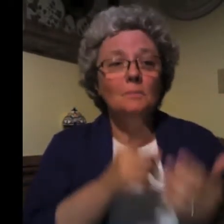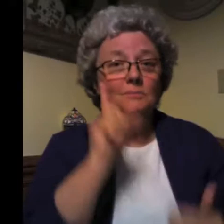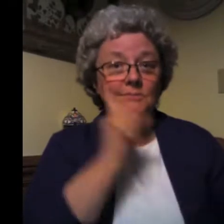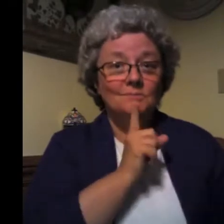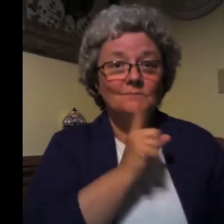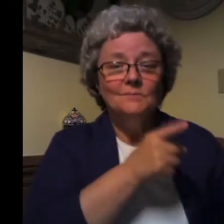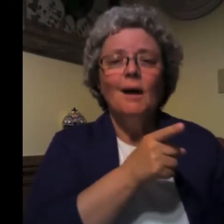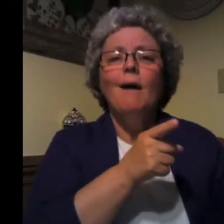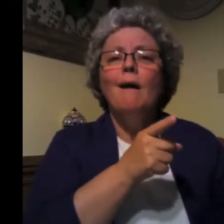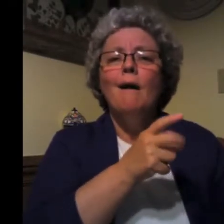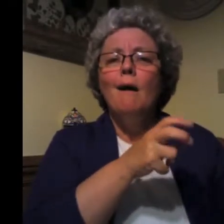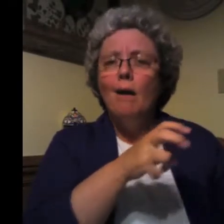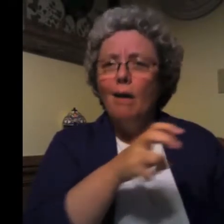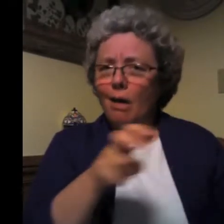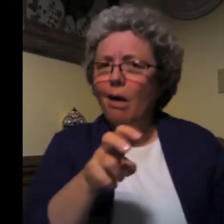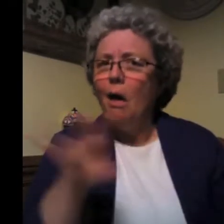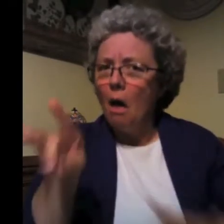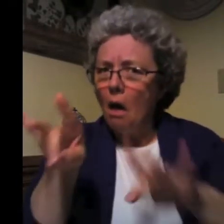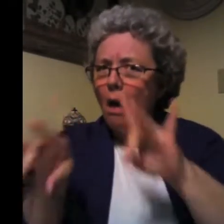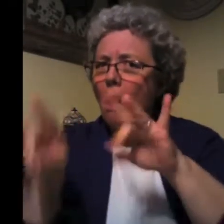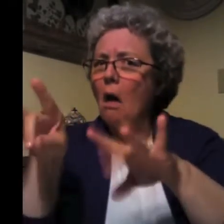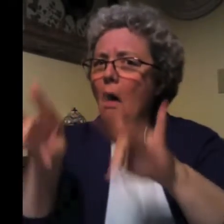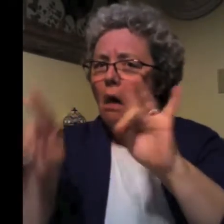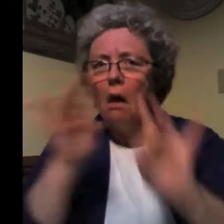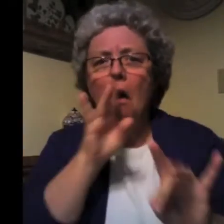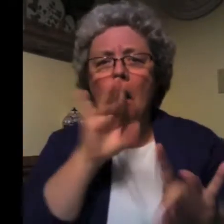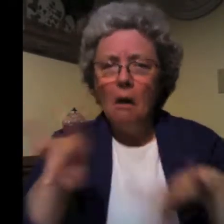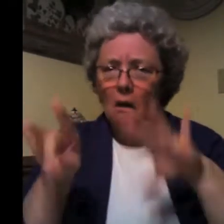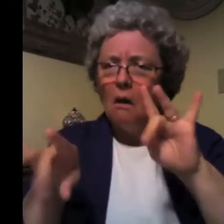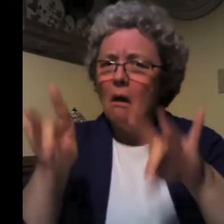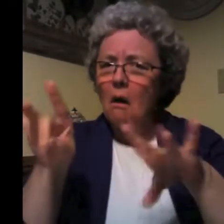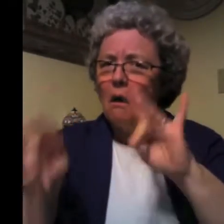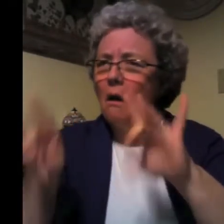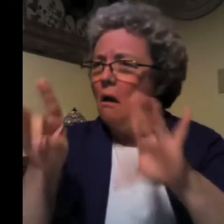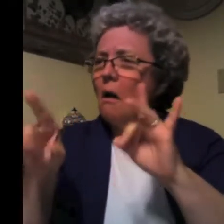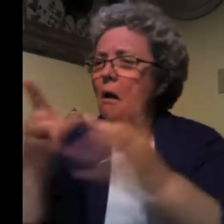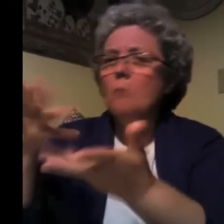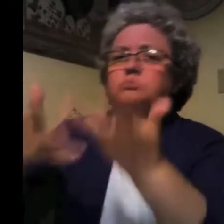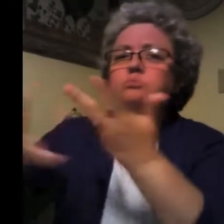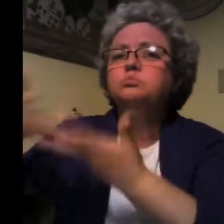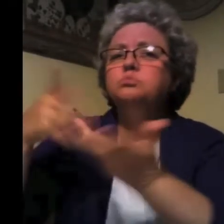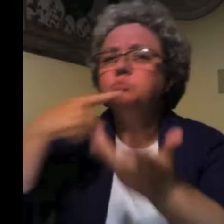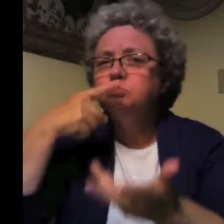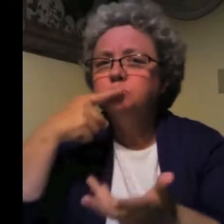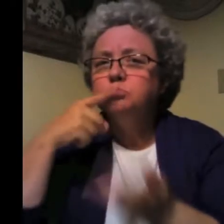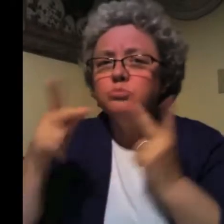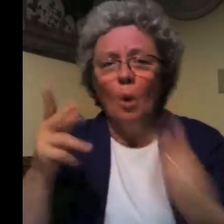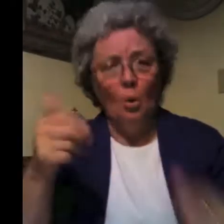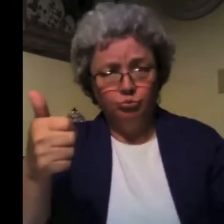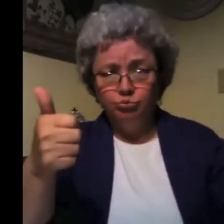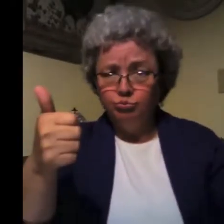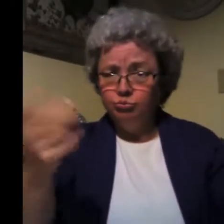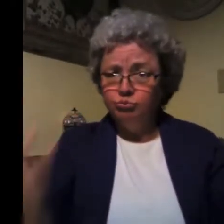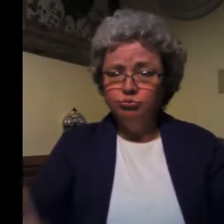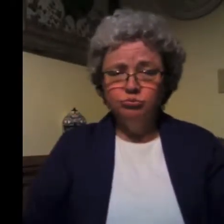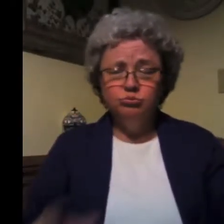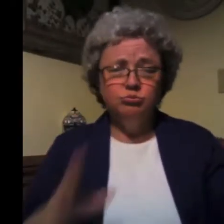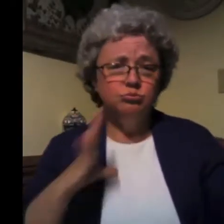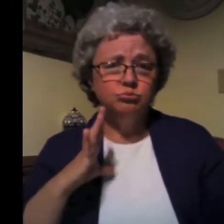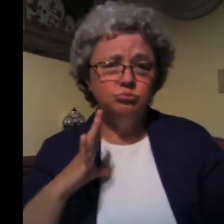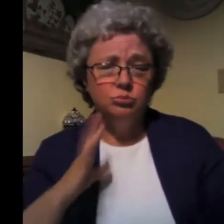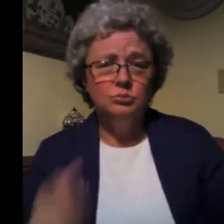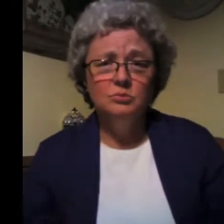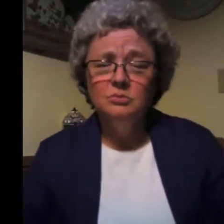And there's some deaf people who start to pick up the English language and start to interact with the hearing community, and that's fine